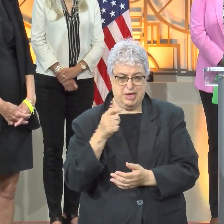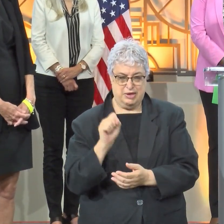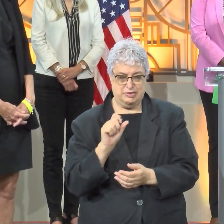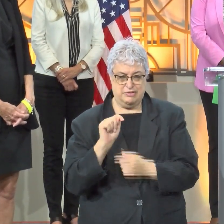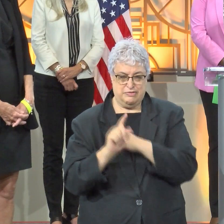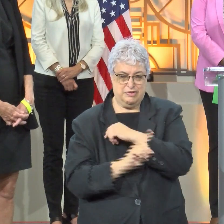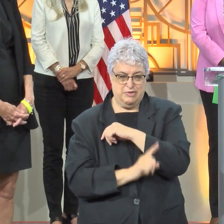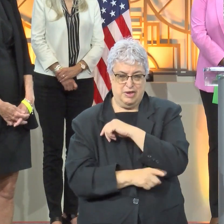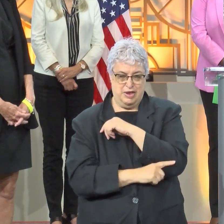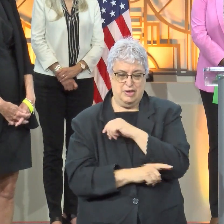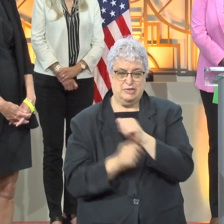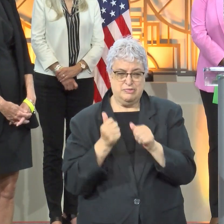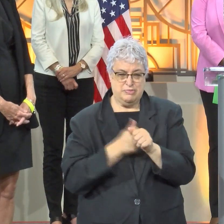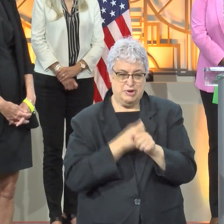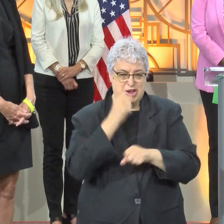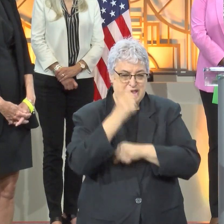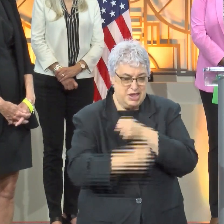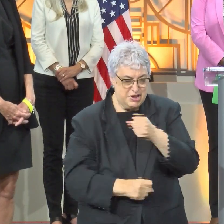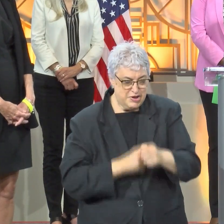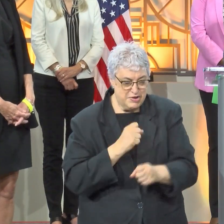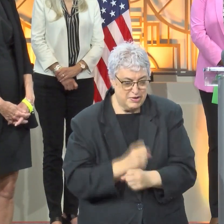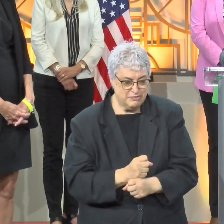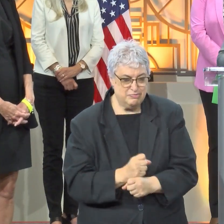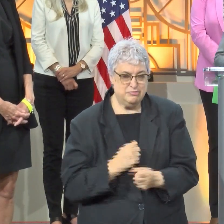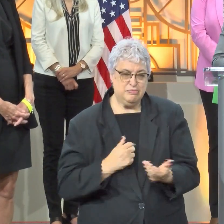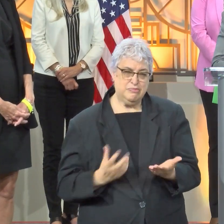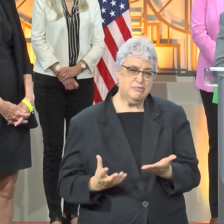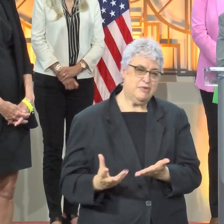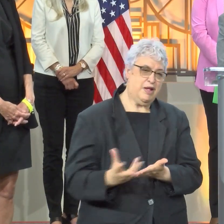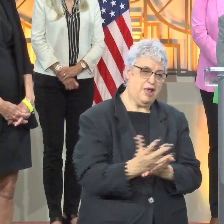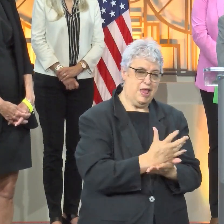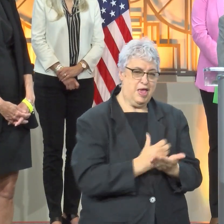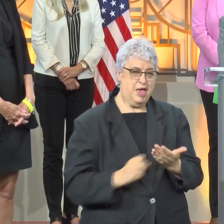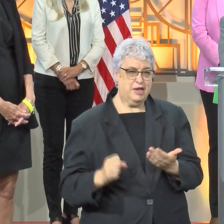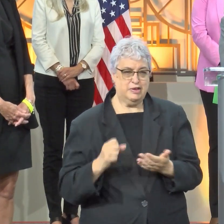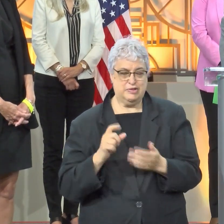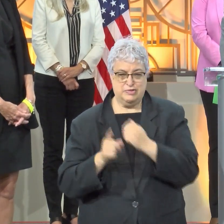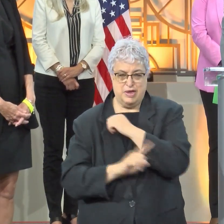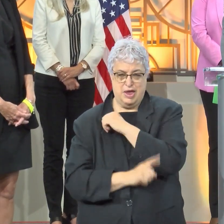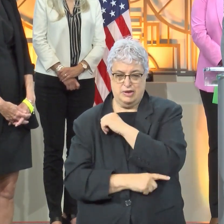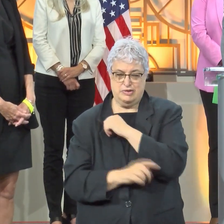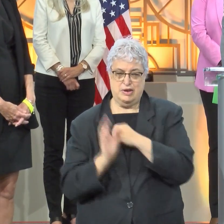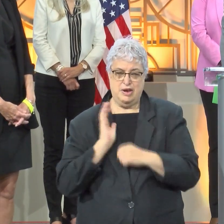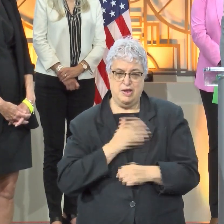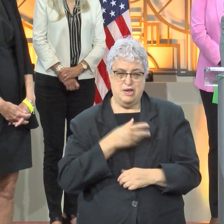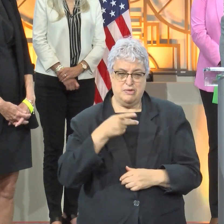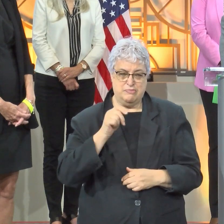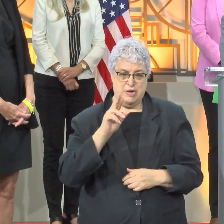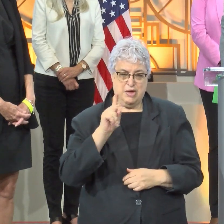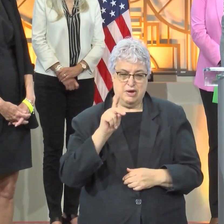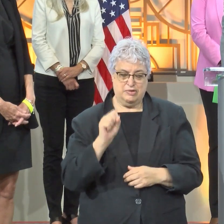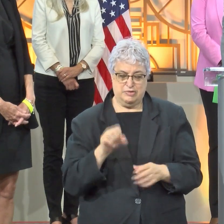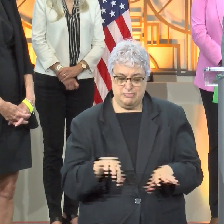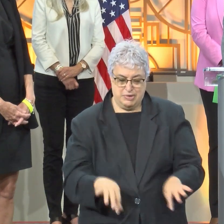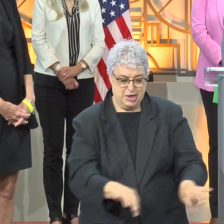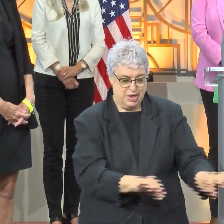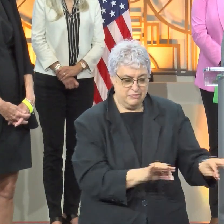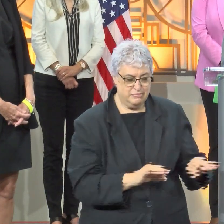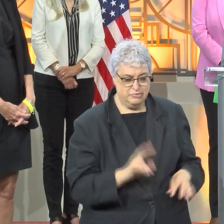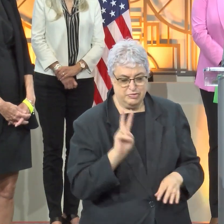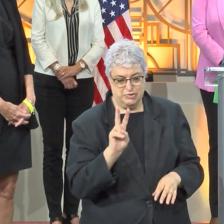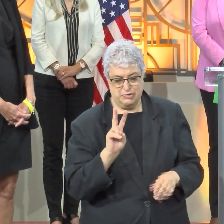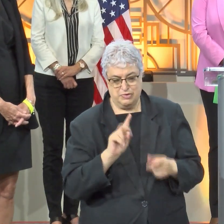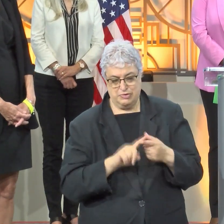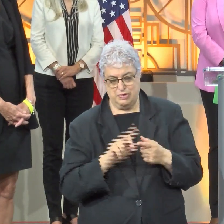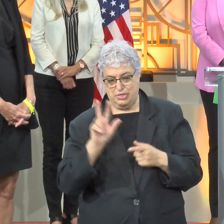trash in our parks per year. We collect trash in our parks 7 days a week. We de-litter these parks 2 to 3